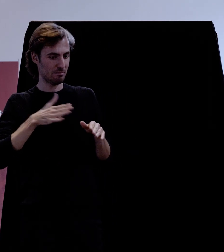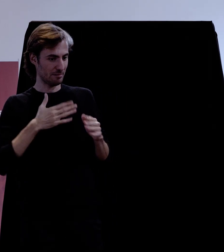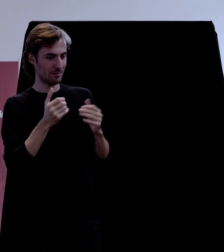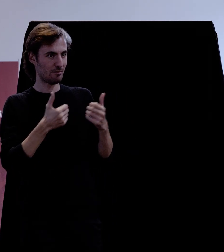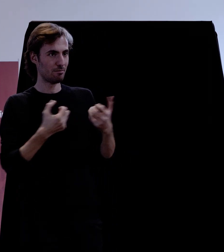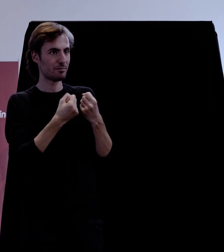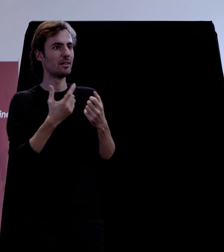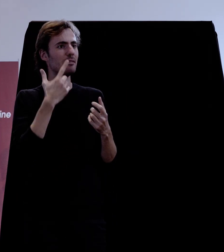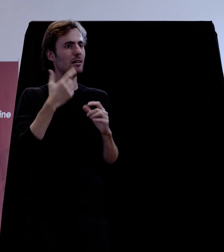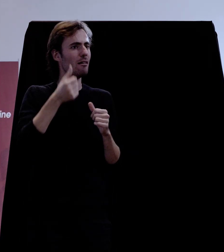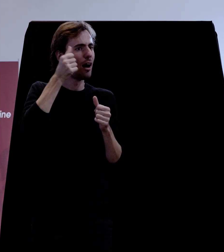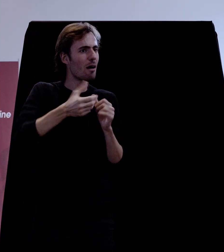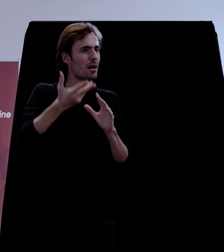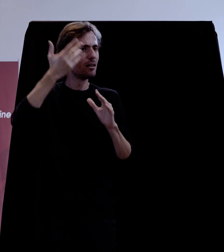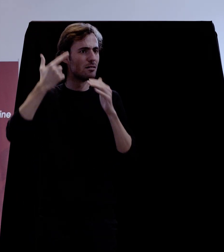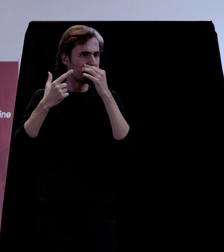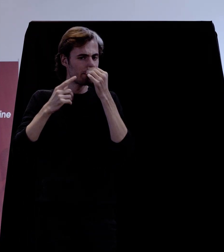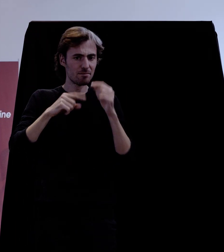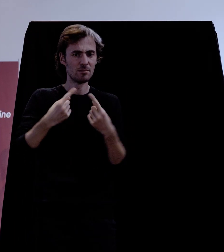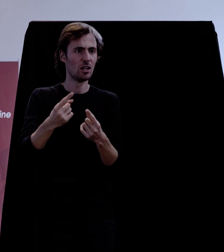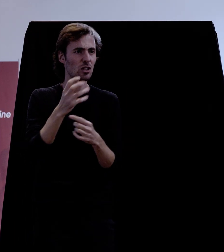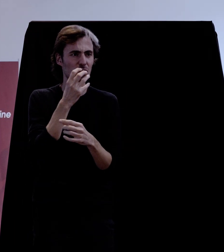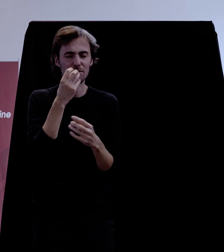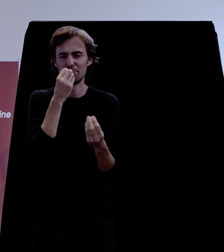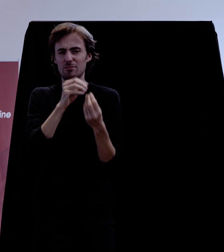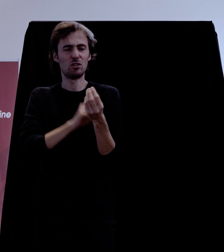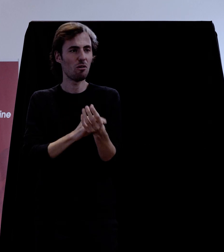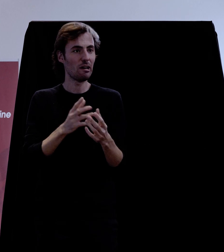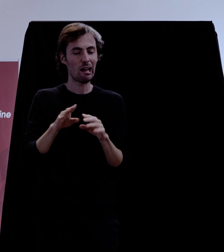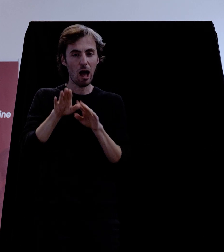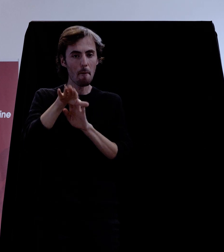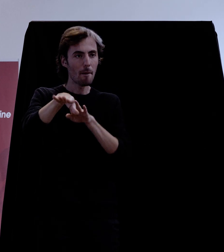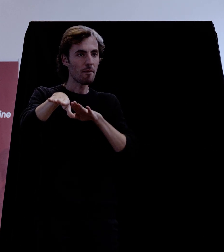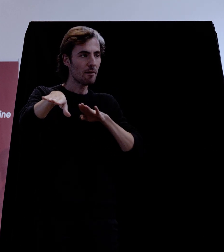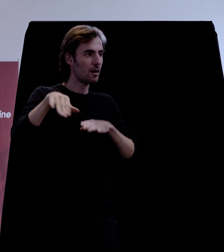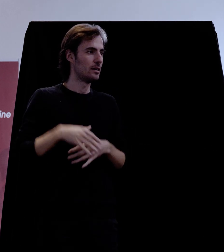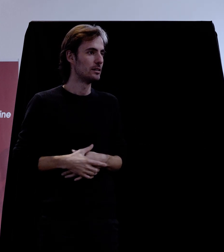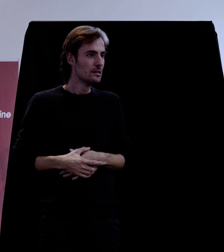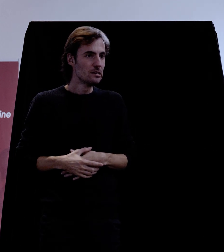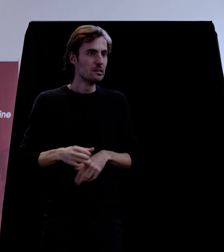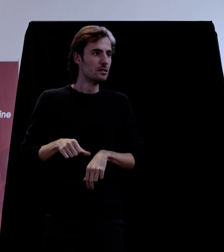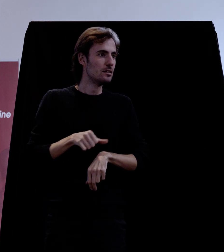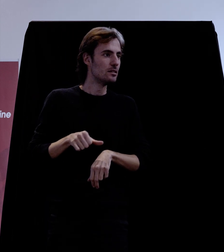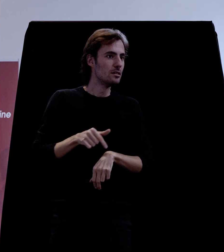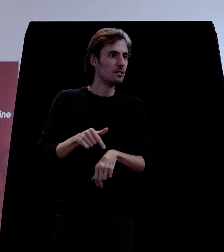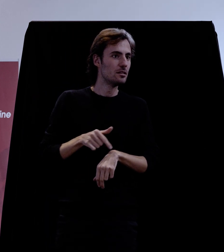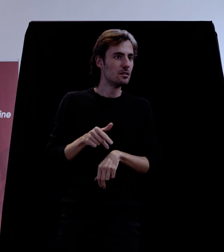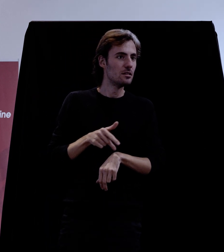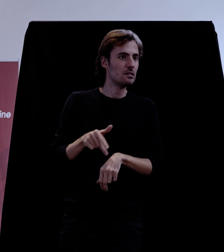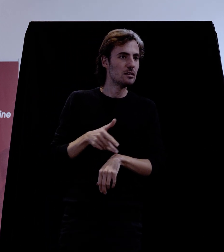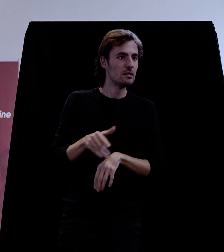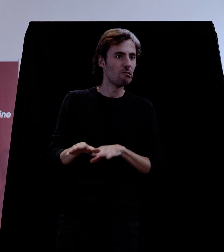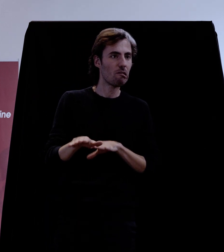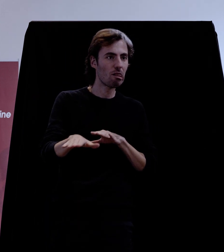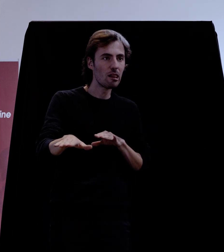before I got to the airport. Got there just in time, with an hour. And I said, see, this is